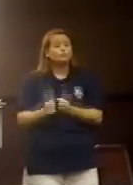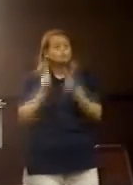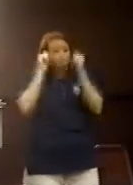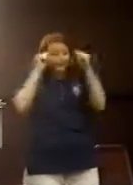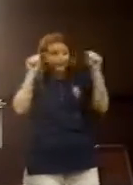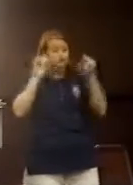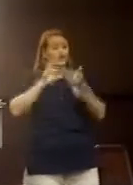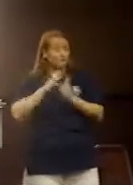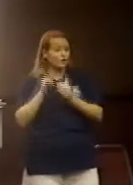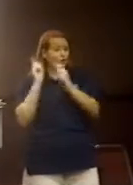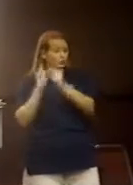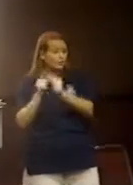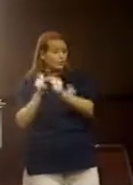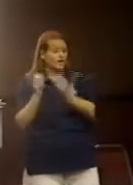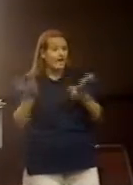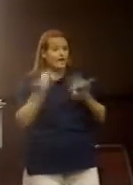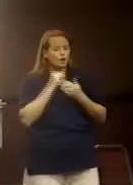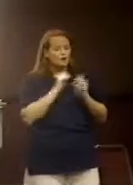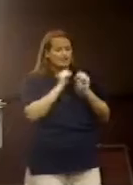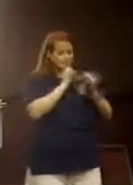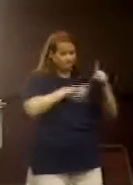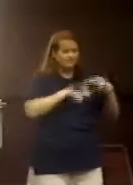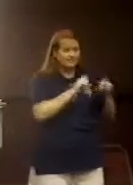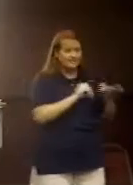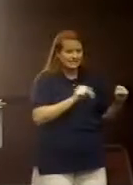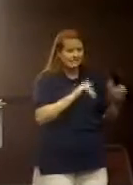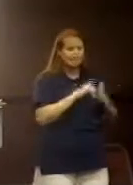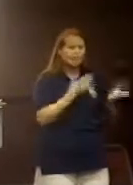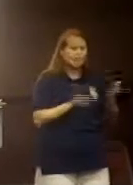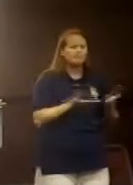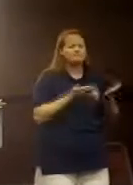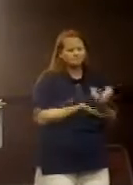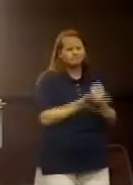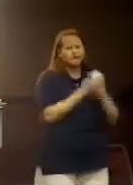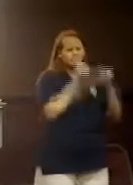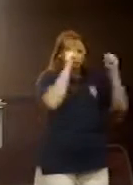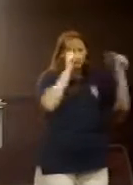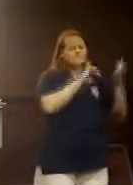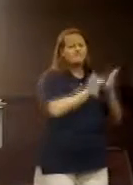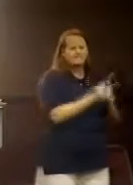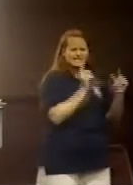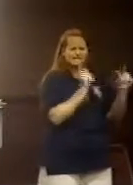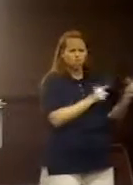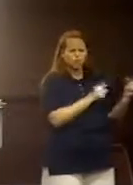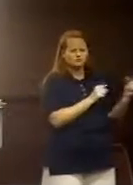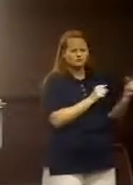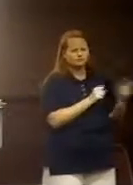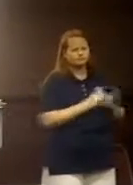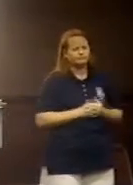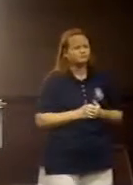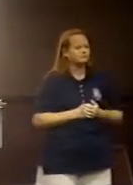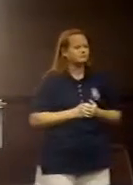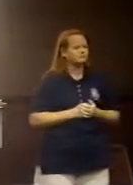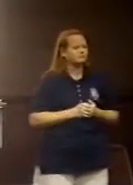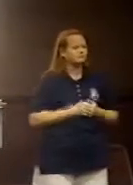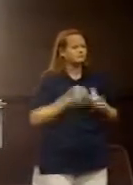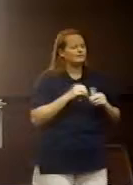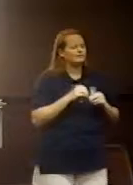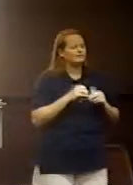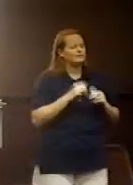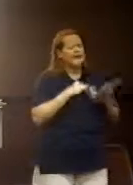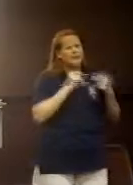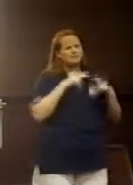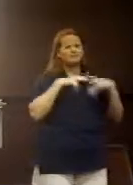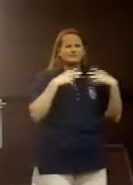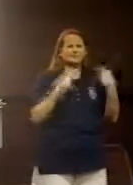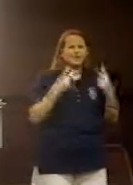goals, and here's a sign system that might help you achieve these goals. And in a lot of ways, I mean,